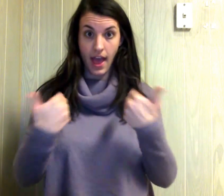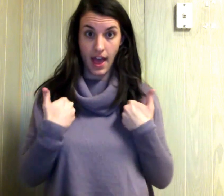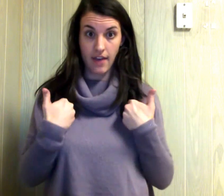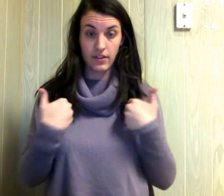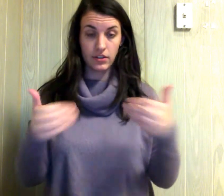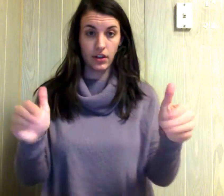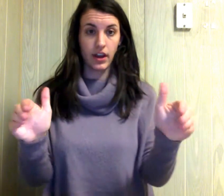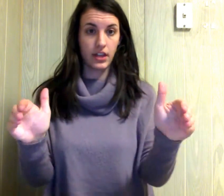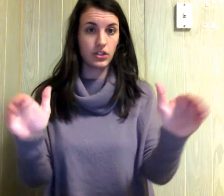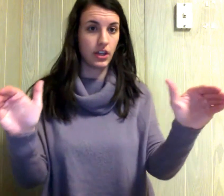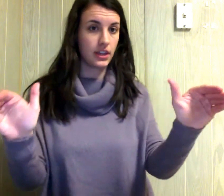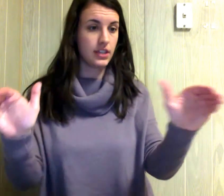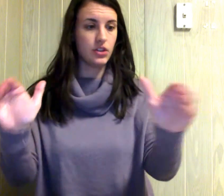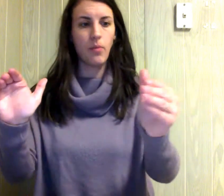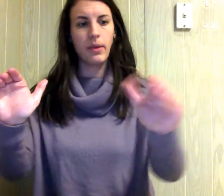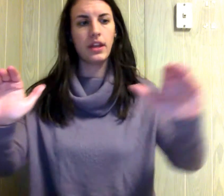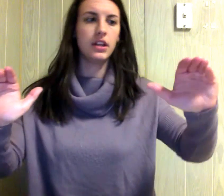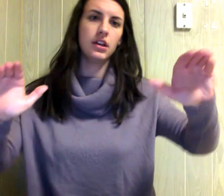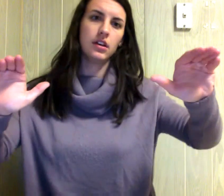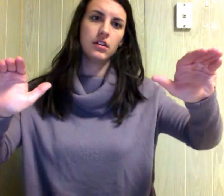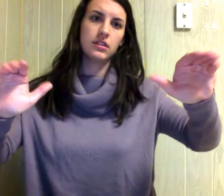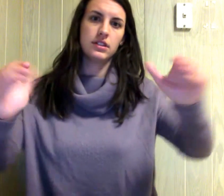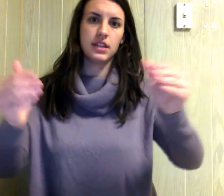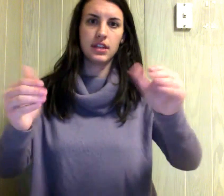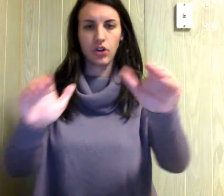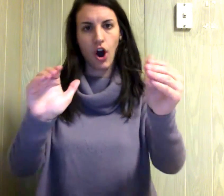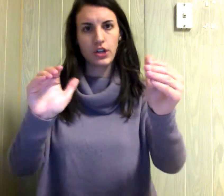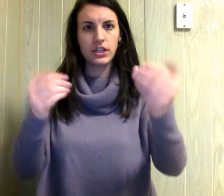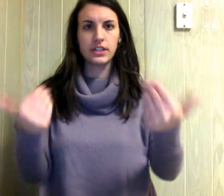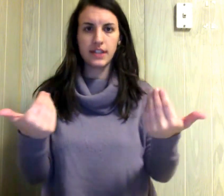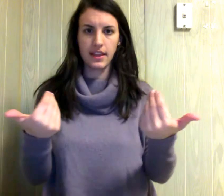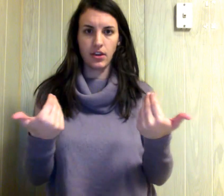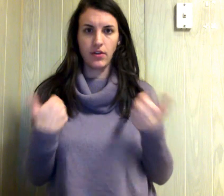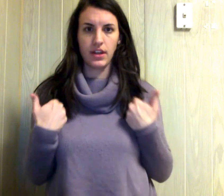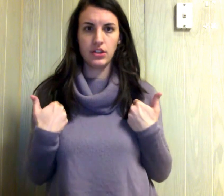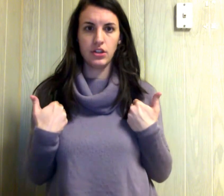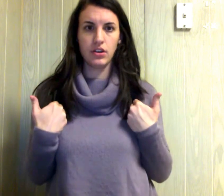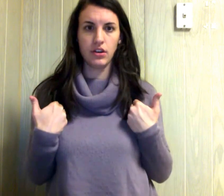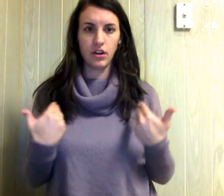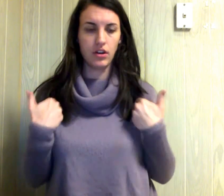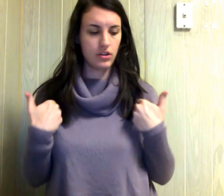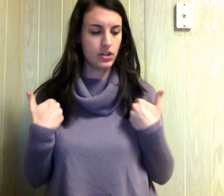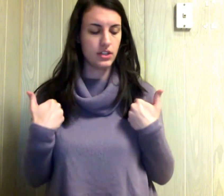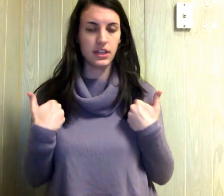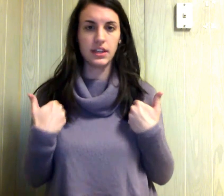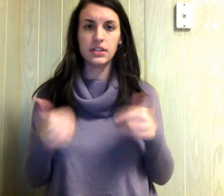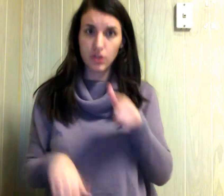Have, so your hands are like this, open, C's or arches, and then you go into your chest like this.